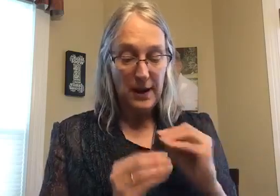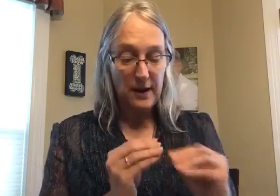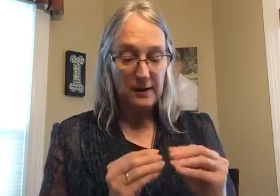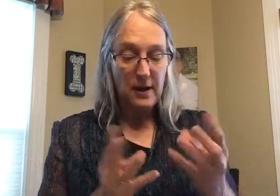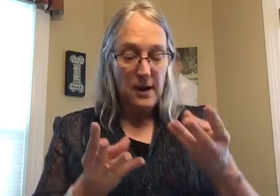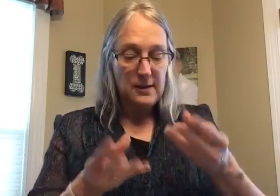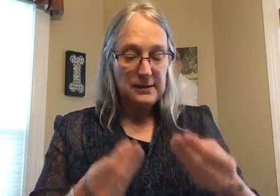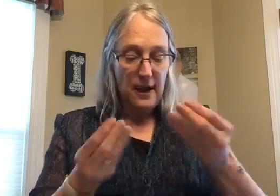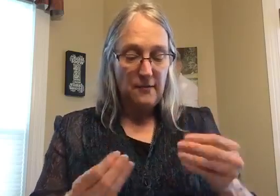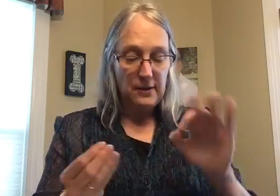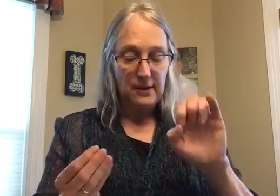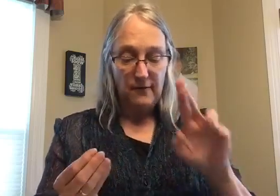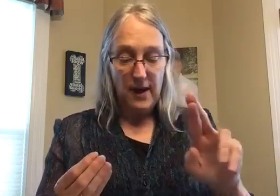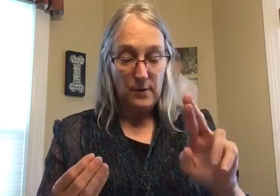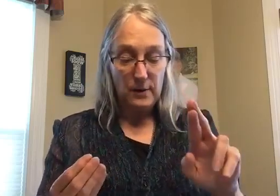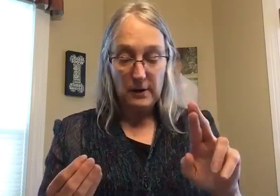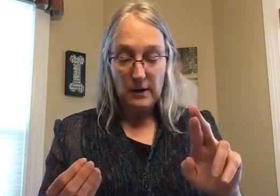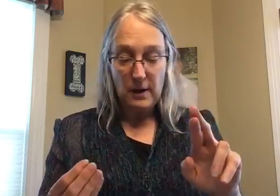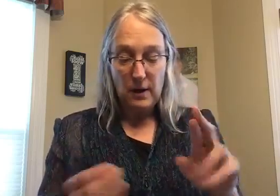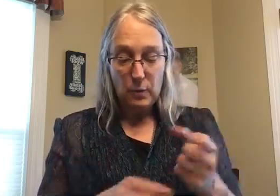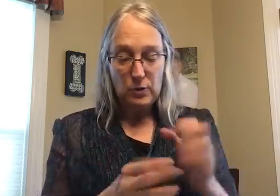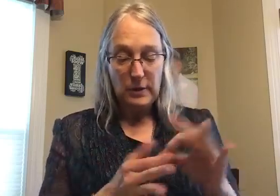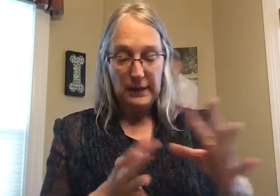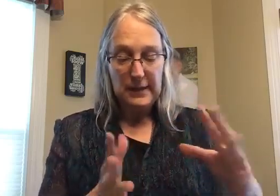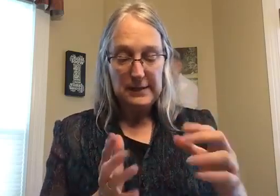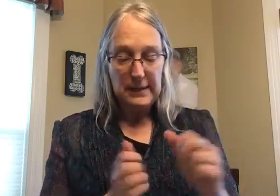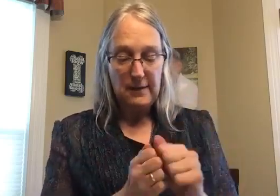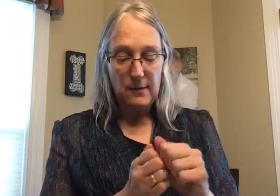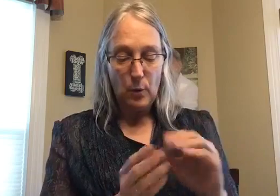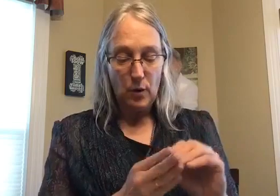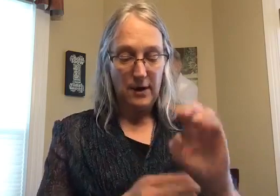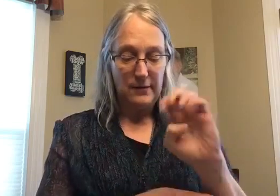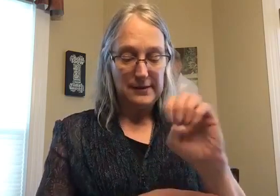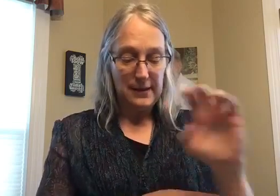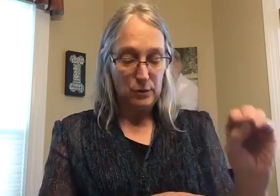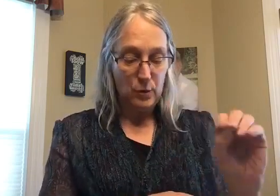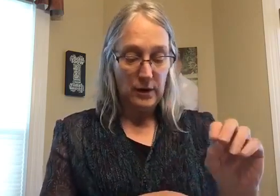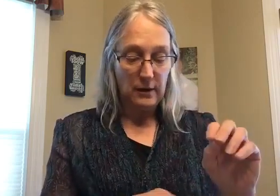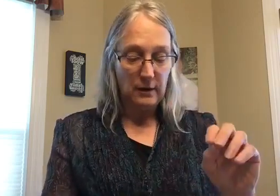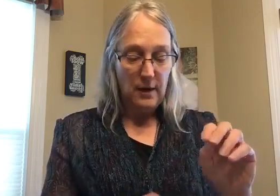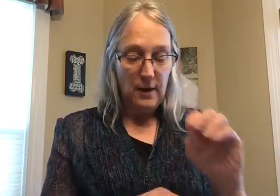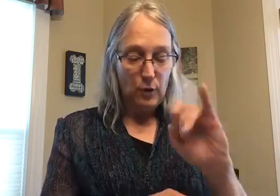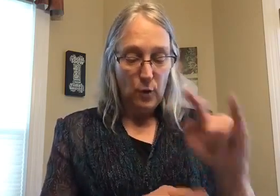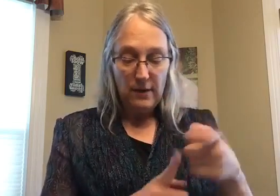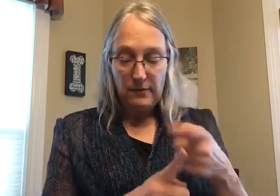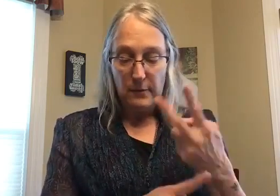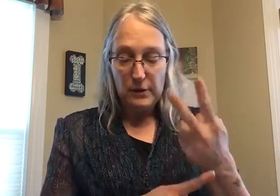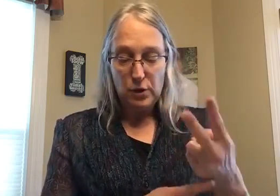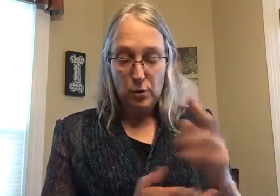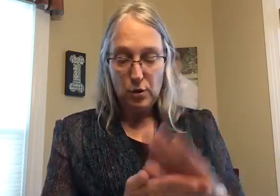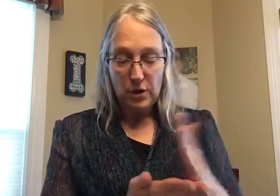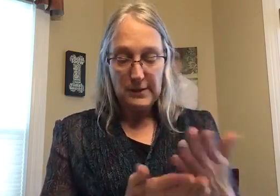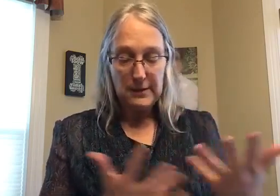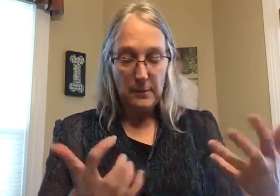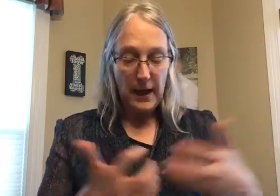repaired, softened the fiber, which released even more of the essential oil. The oil from the two cooks